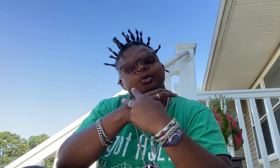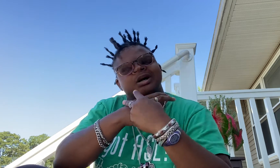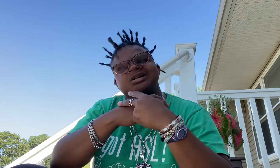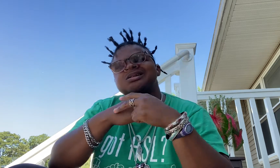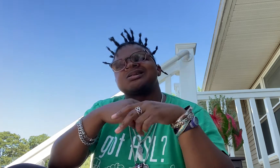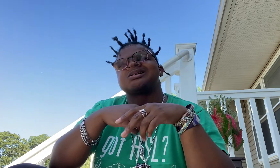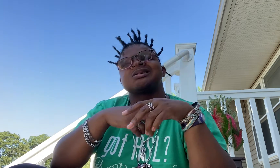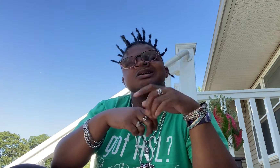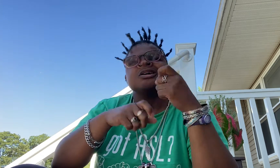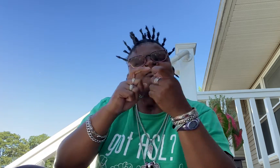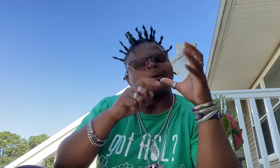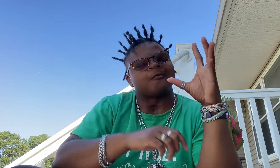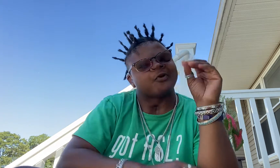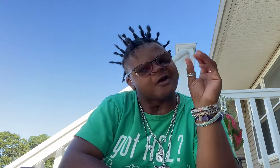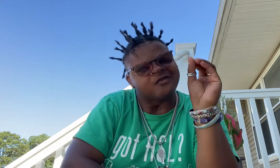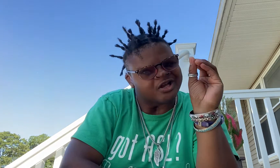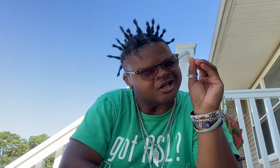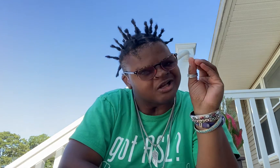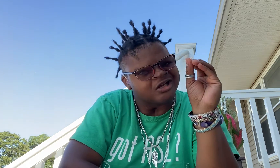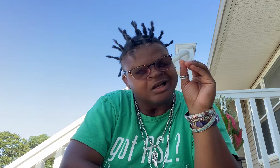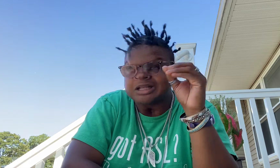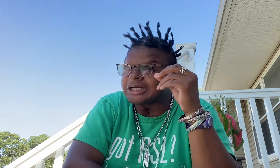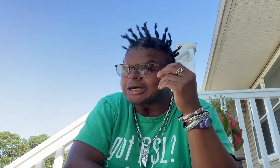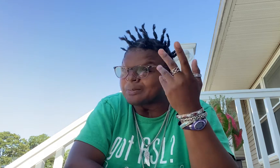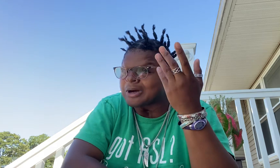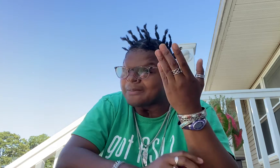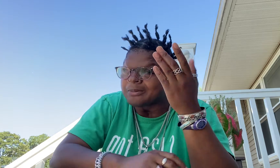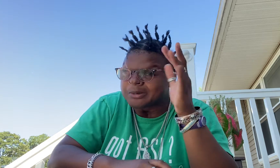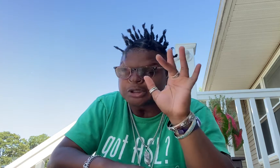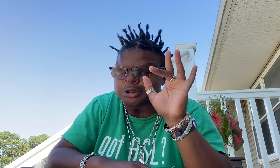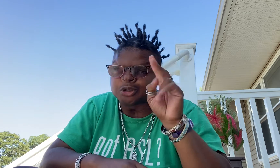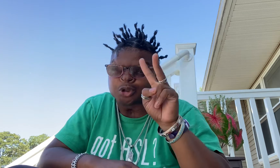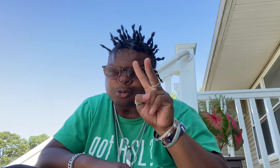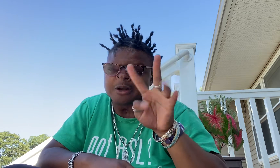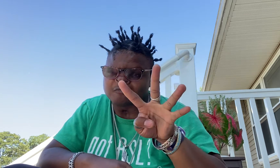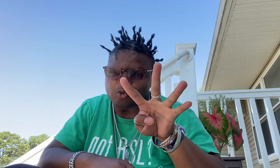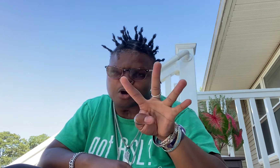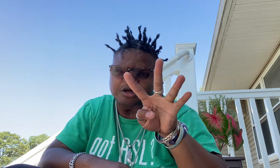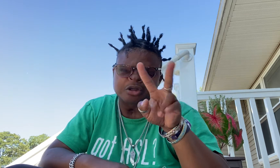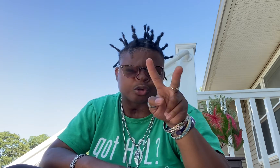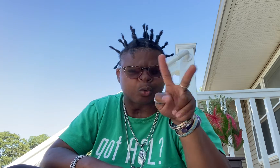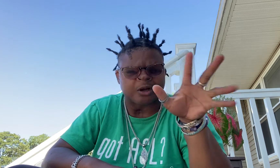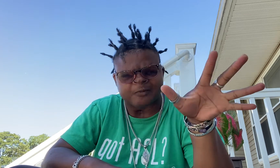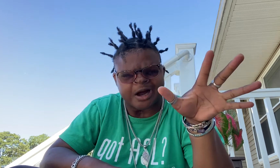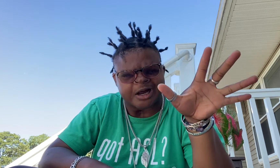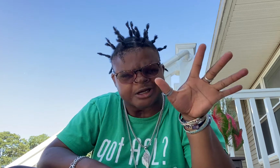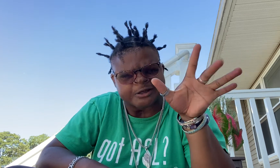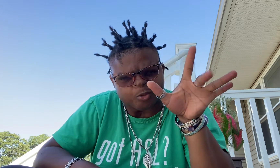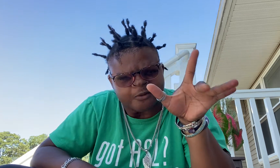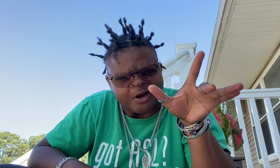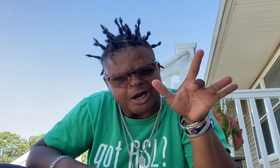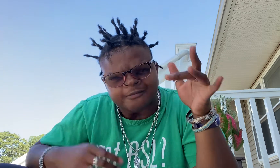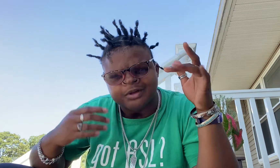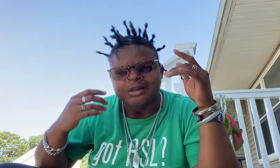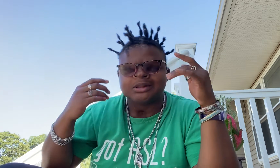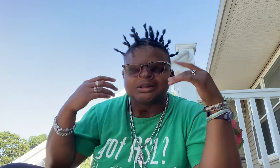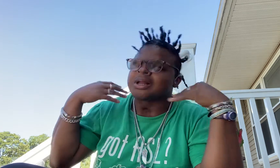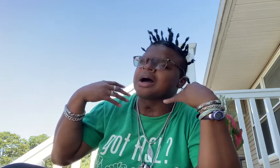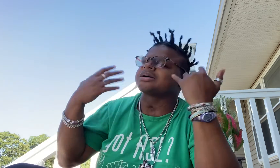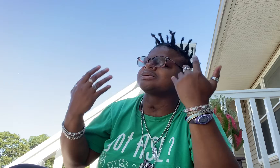months, from 50 to probably 24 to 25 locks.